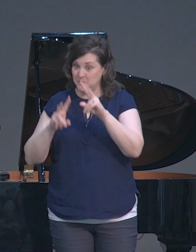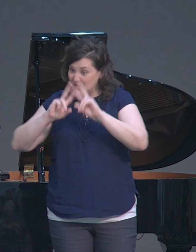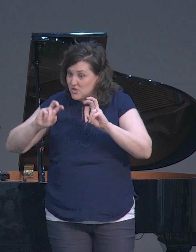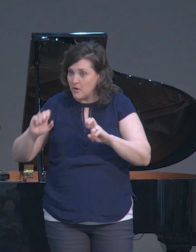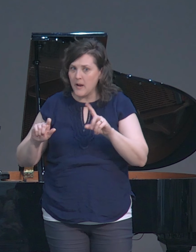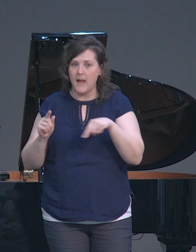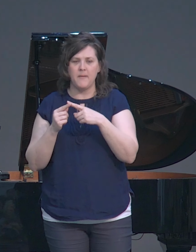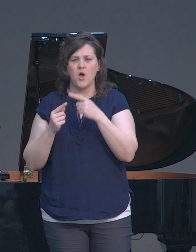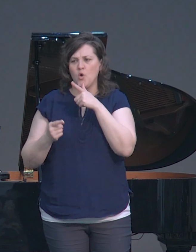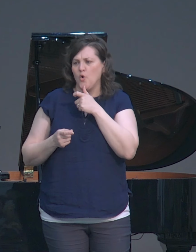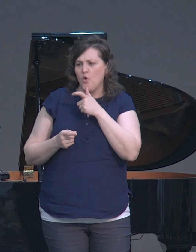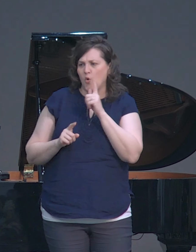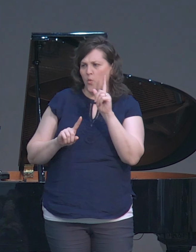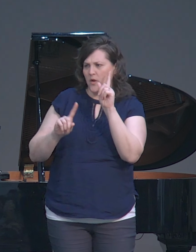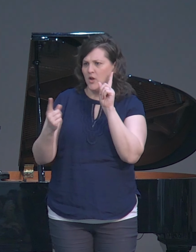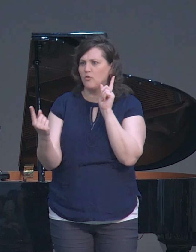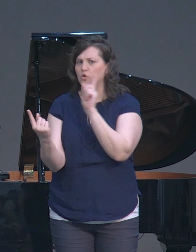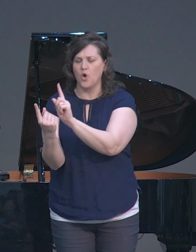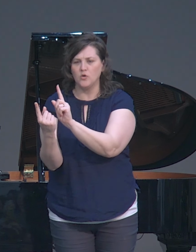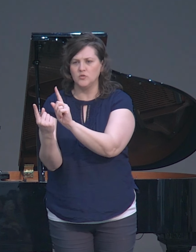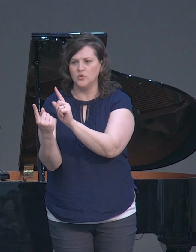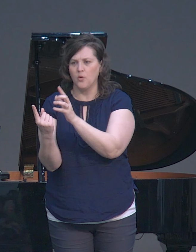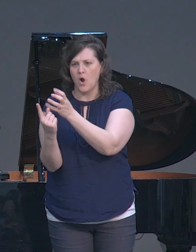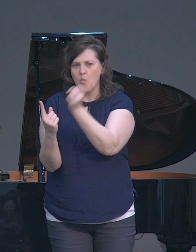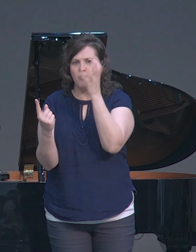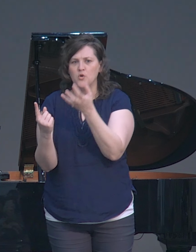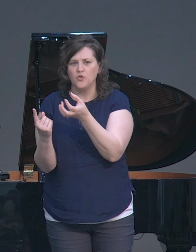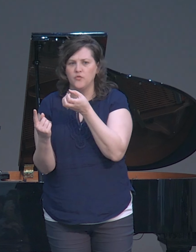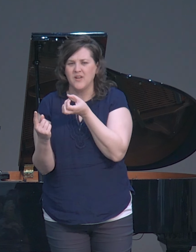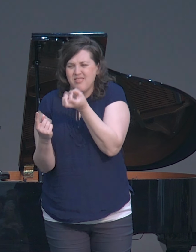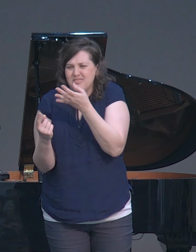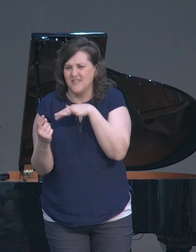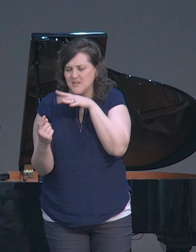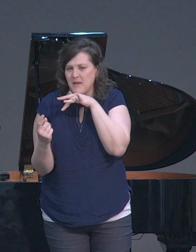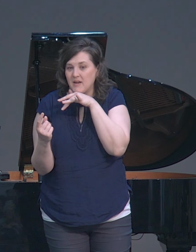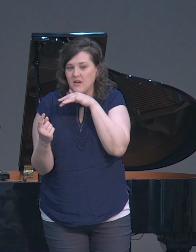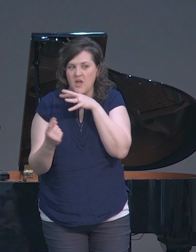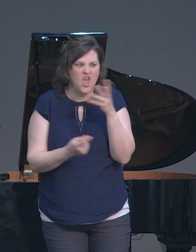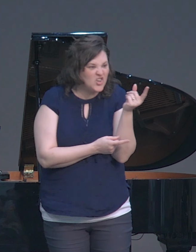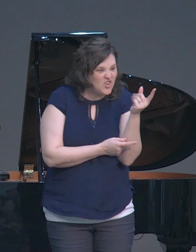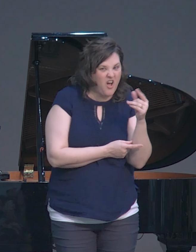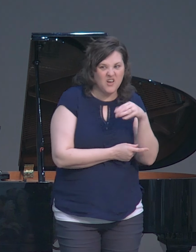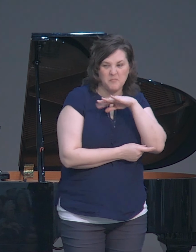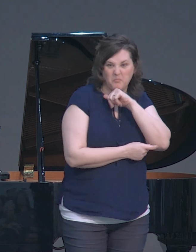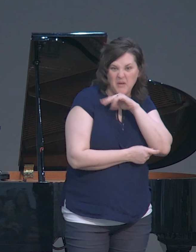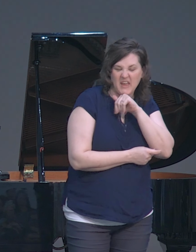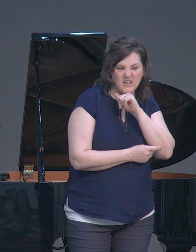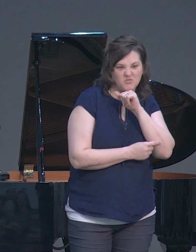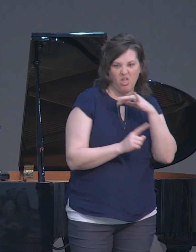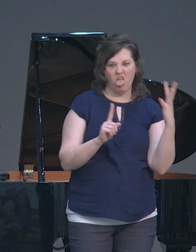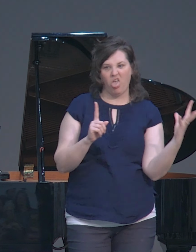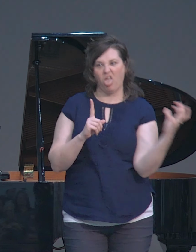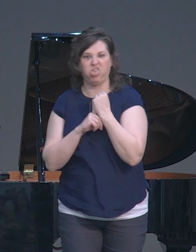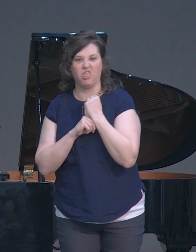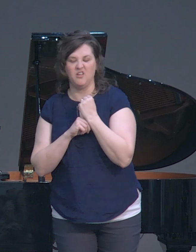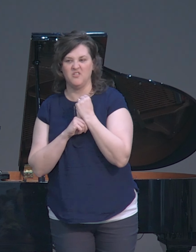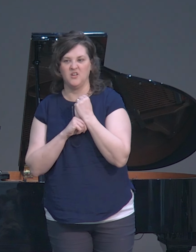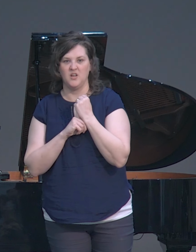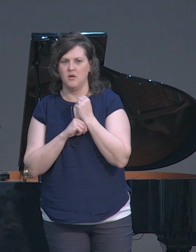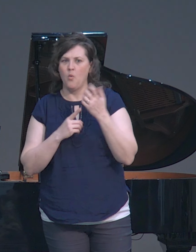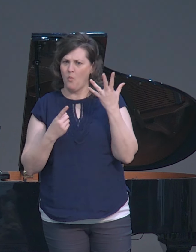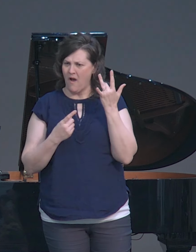go after to remove the specks. Dogs and pigs will turn on you because, why? Well, because they can't eat the pearls. They're not